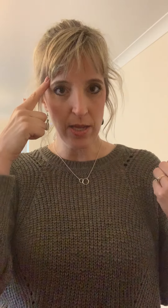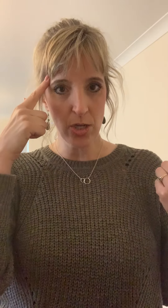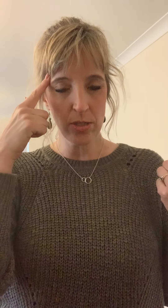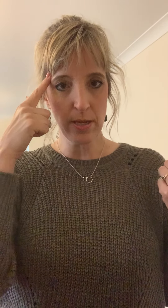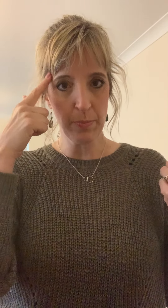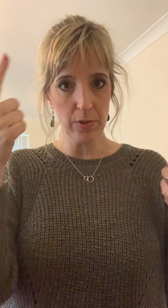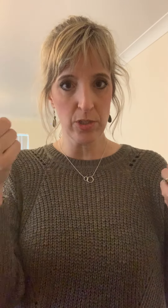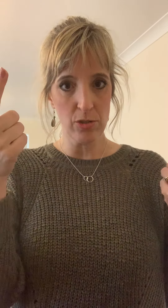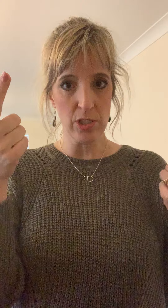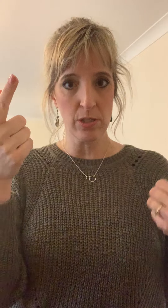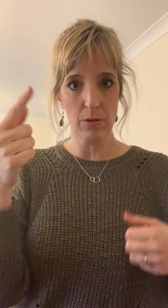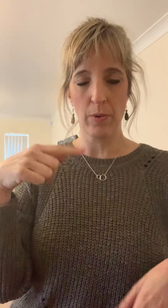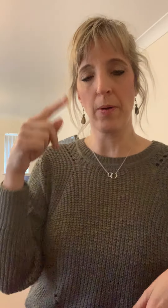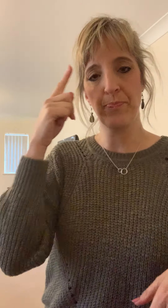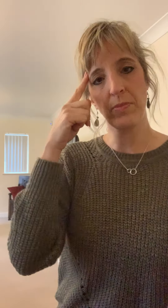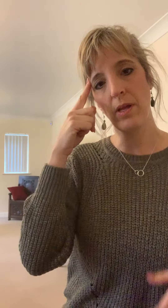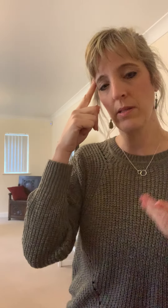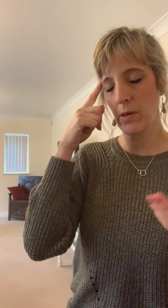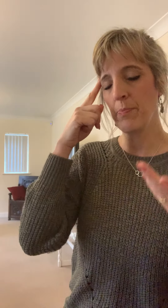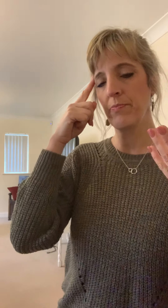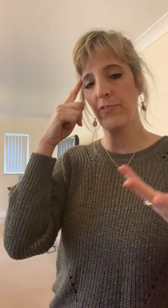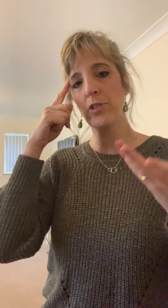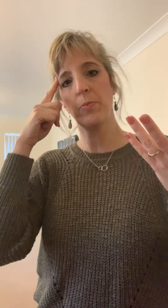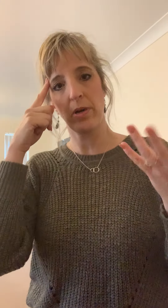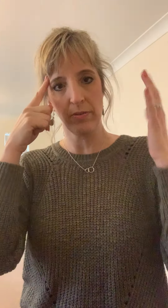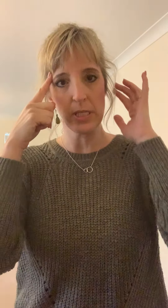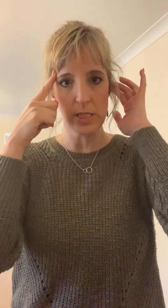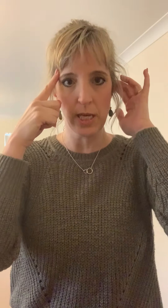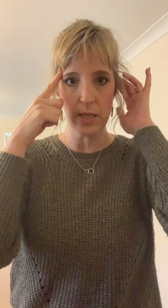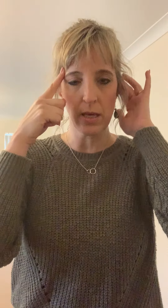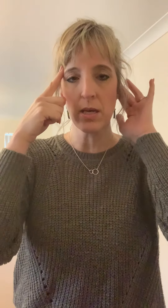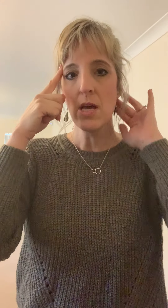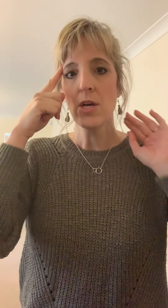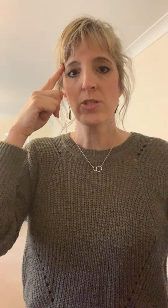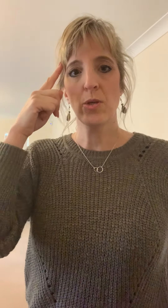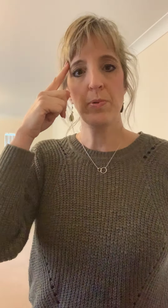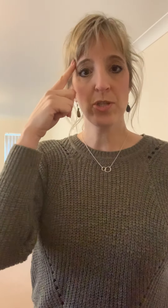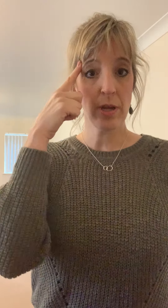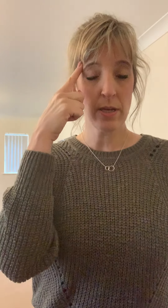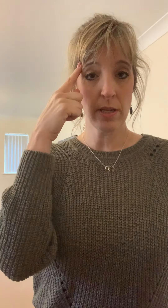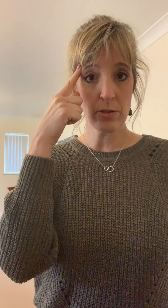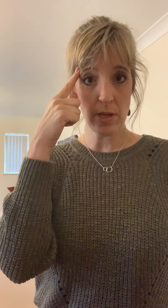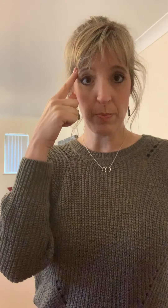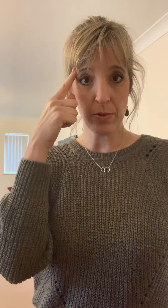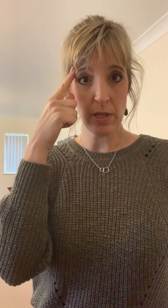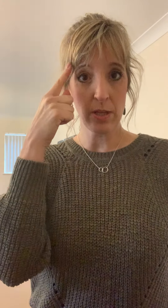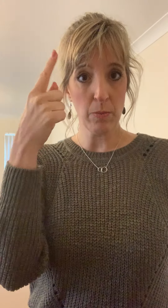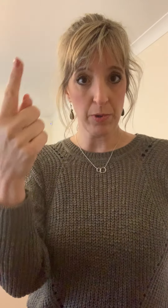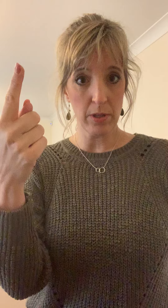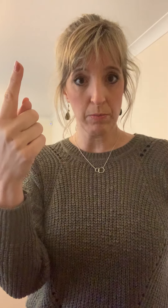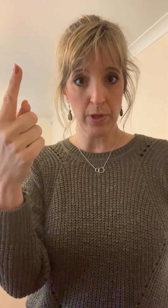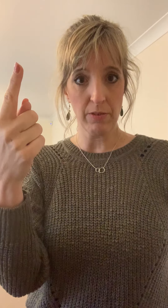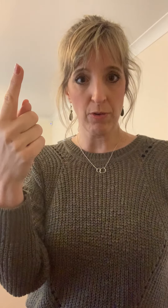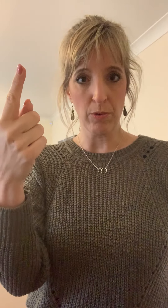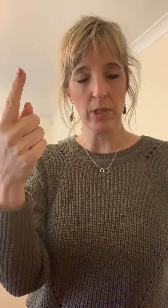your temple and you just, the first part of it is like think. So you put your hand at your temple and then you bring it forward,